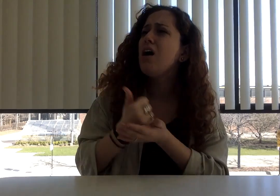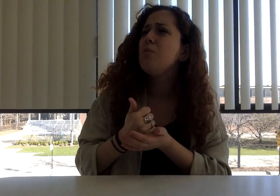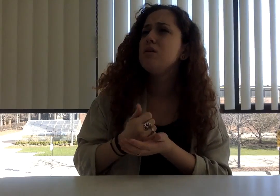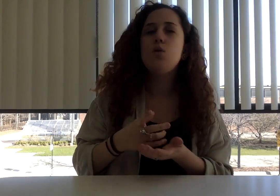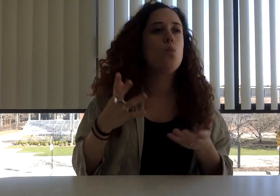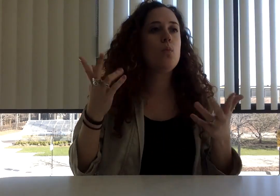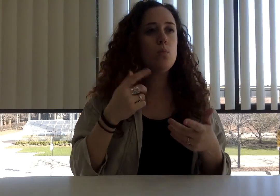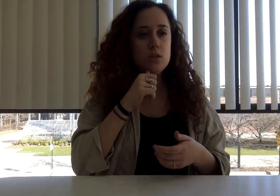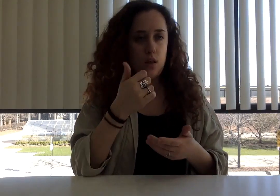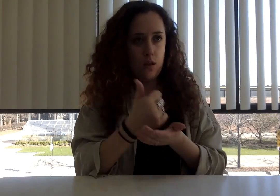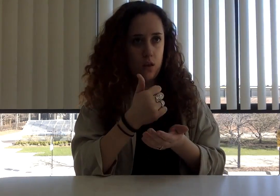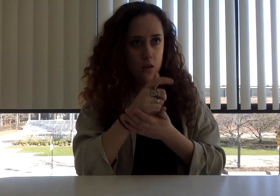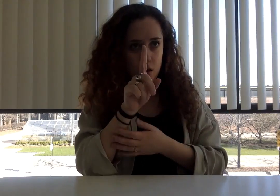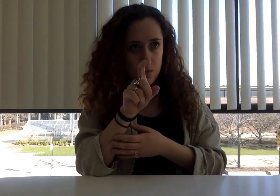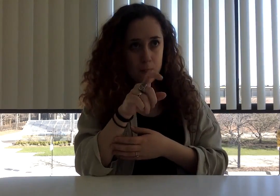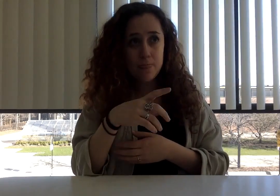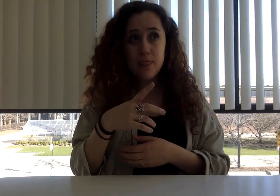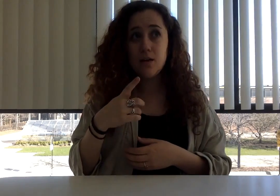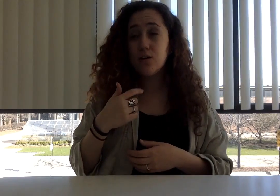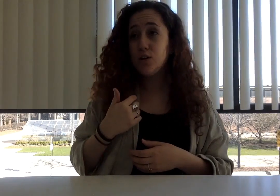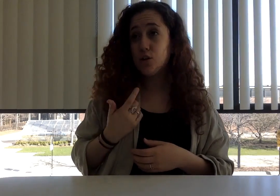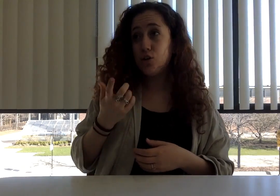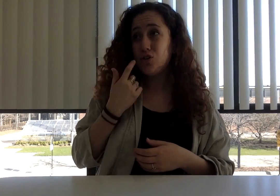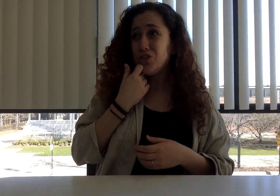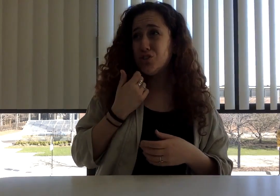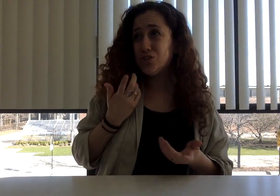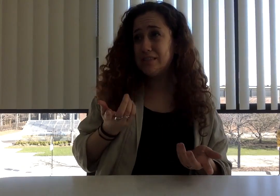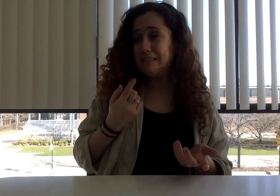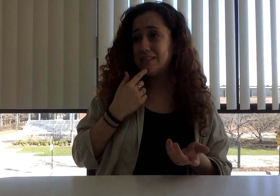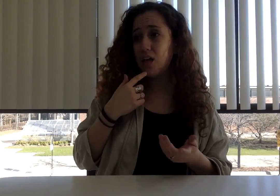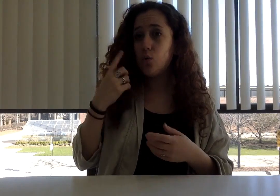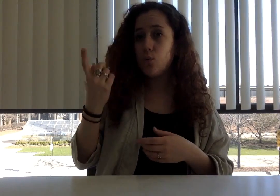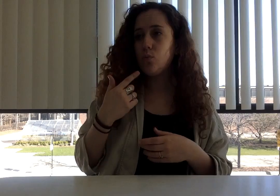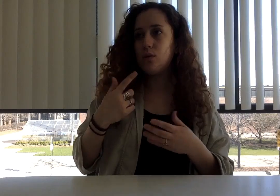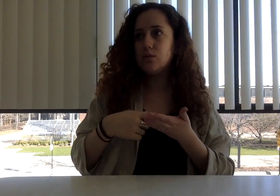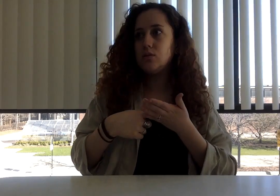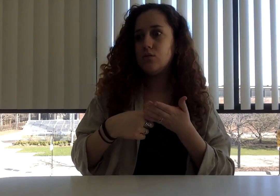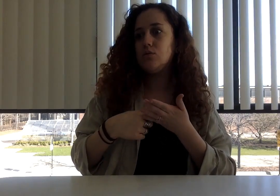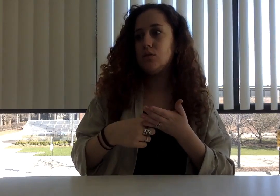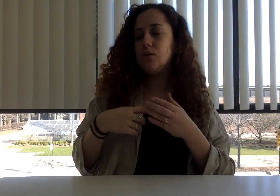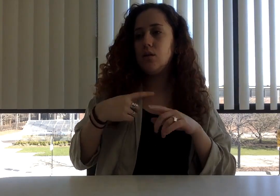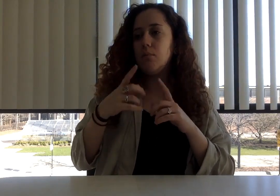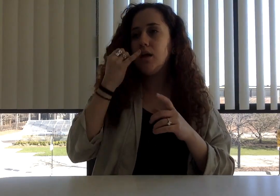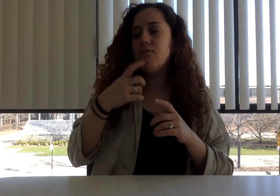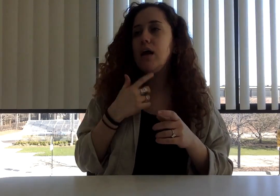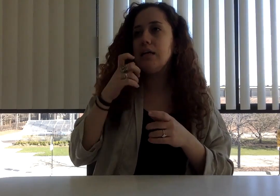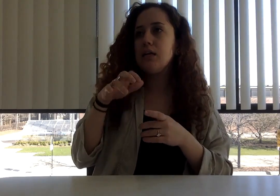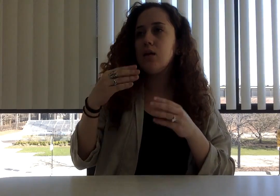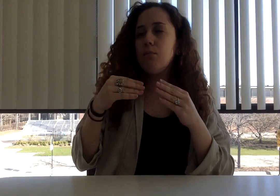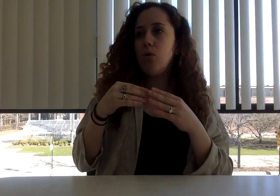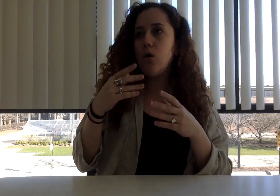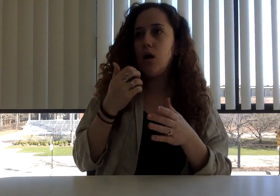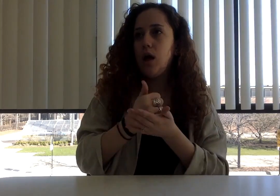help? Like, you just mean like we went over it. It's like, okay, I understand we went over it, but if I need extra help on something, then I'm gonna look for that. Then who needs help. to bring that to